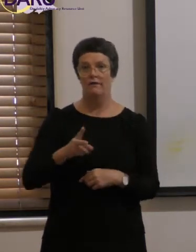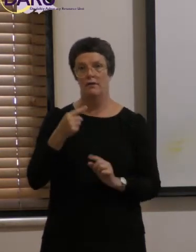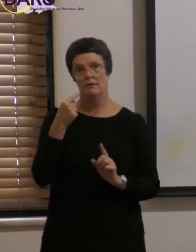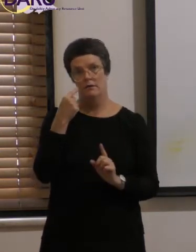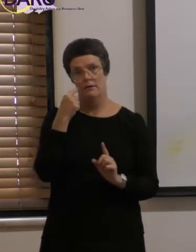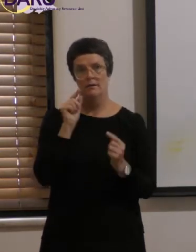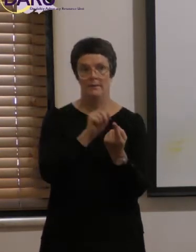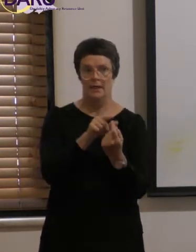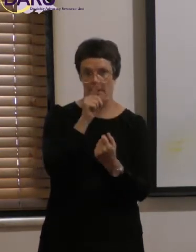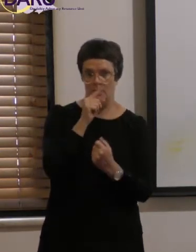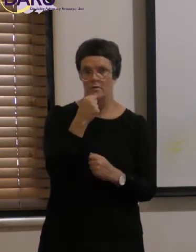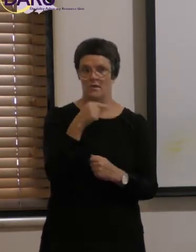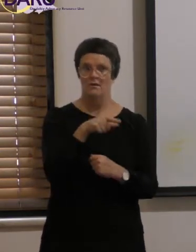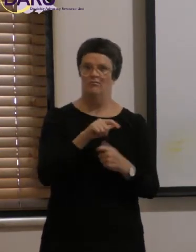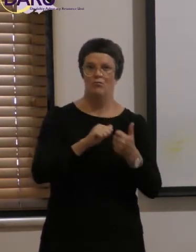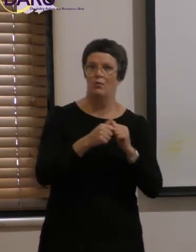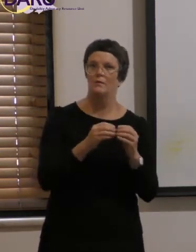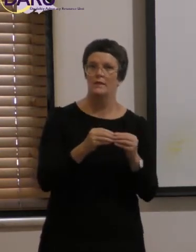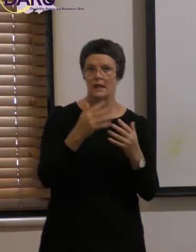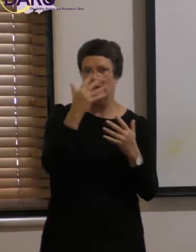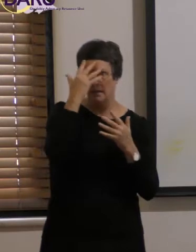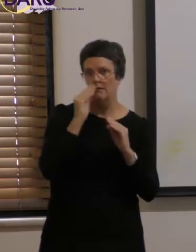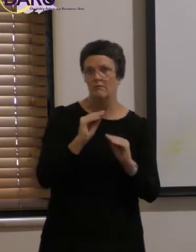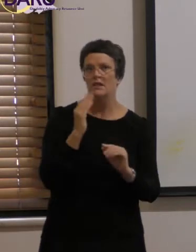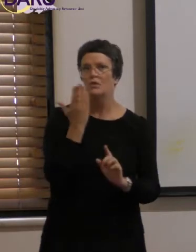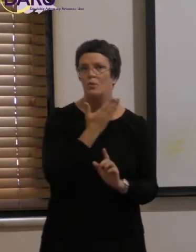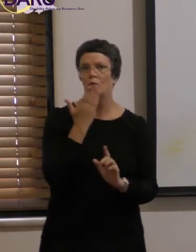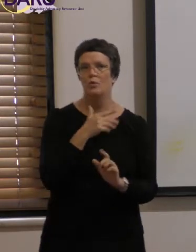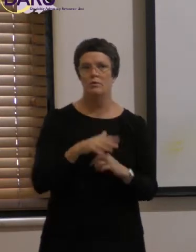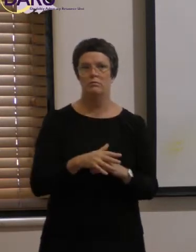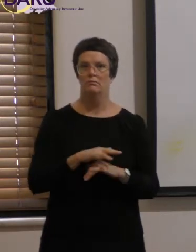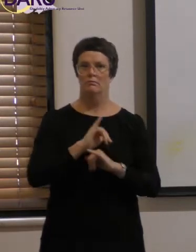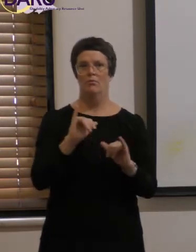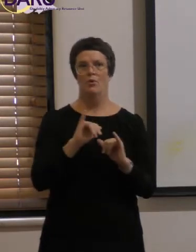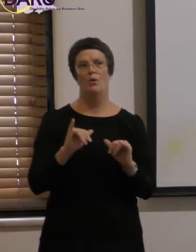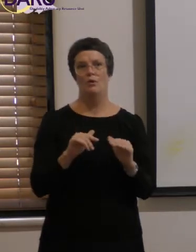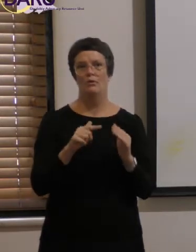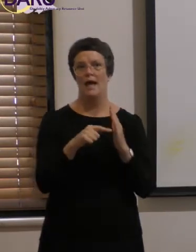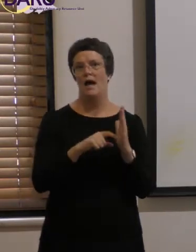school setting, is poor educational experiences and poor outcomes.